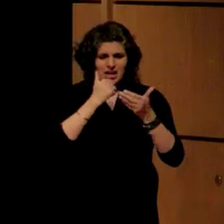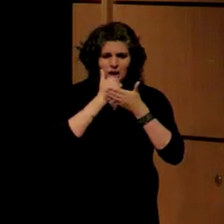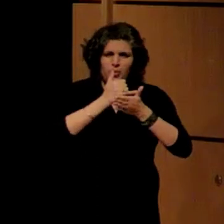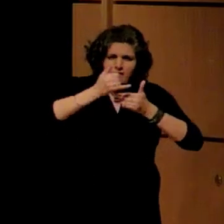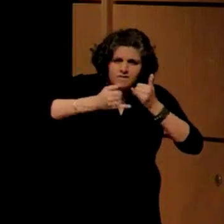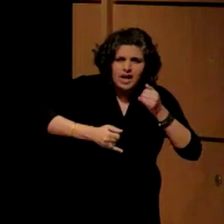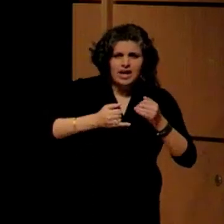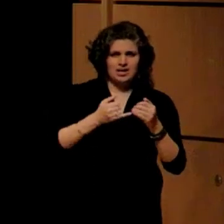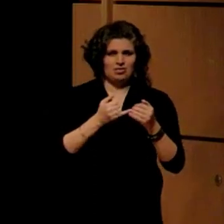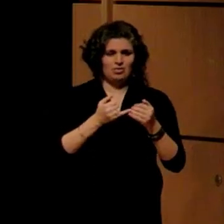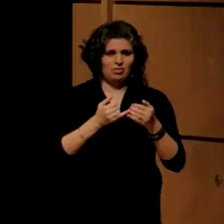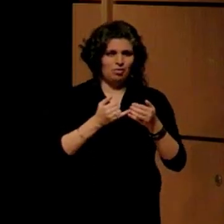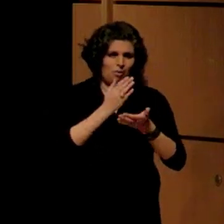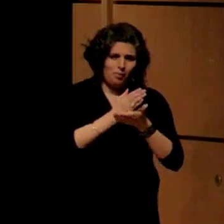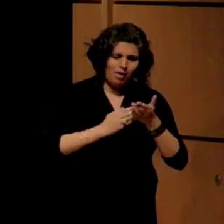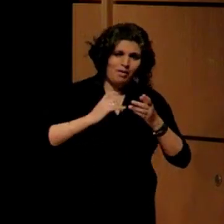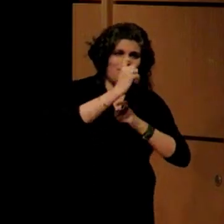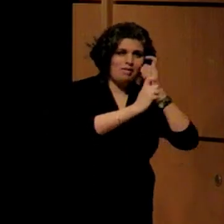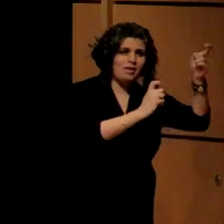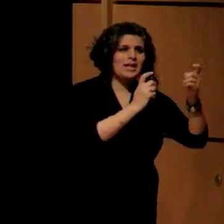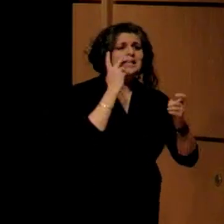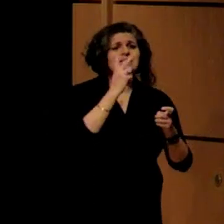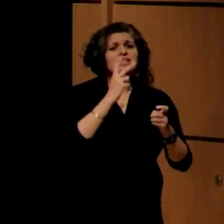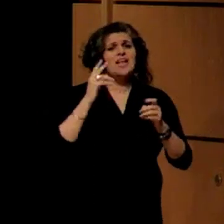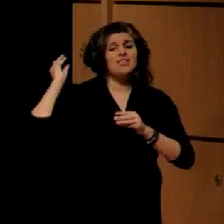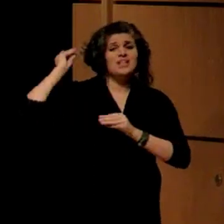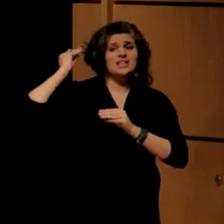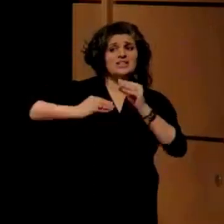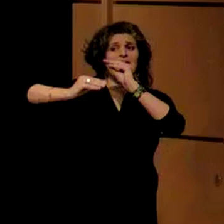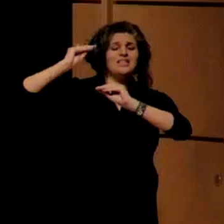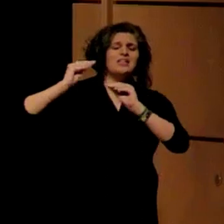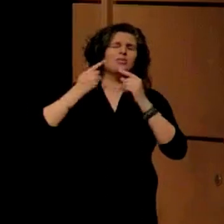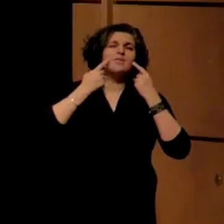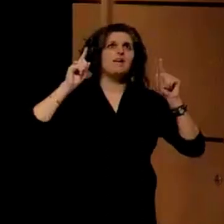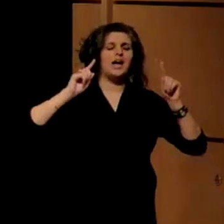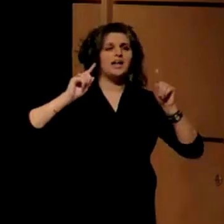and see these ancestors finally swim home."